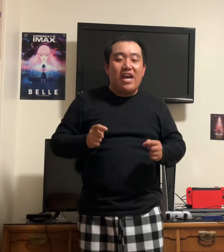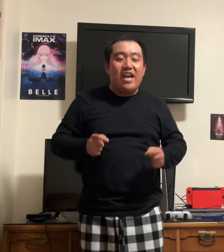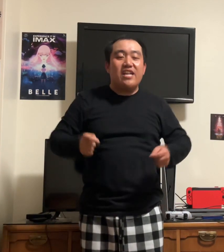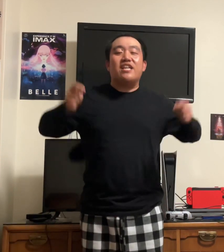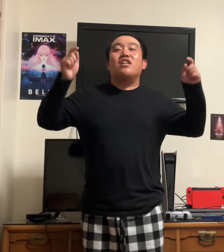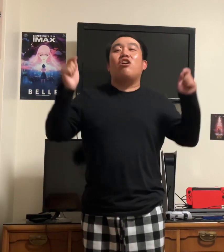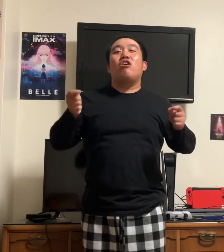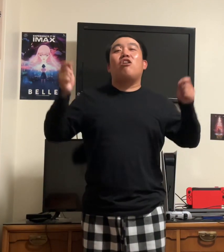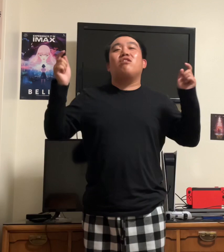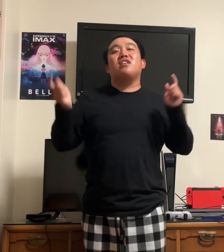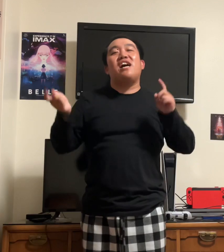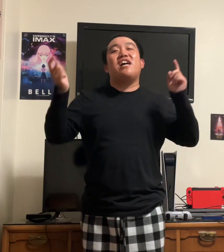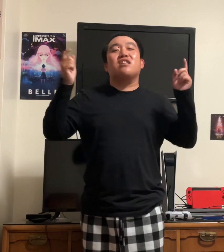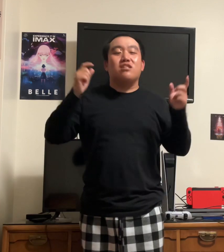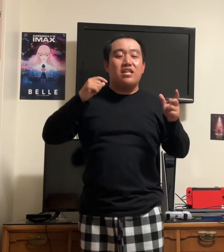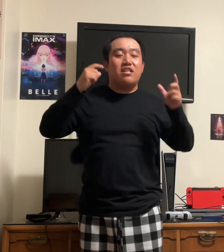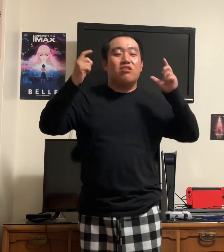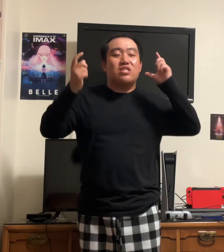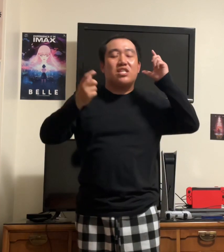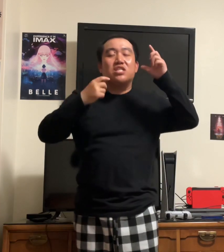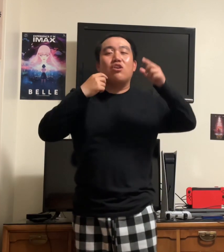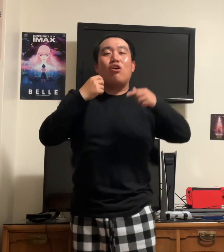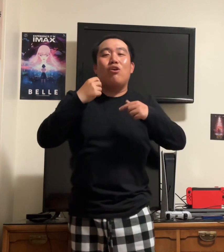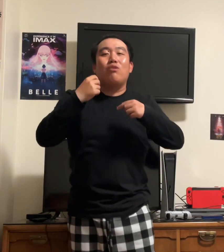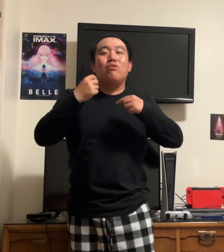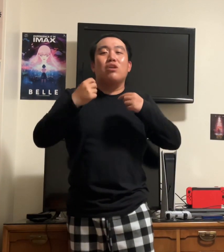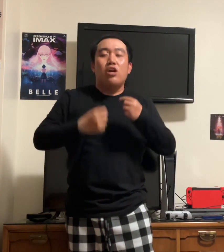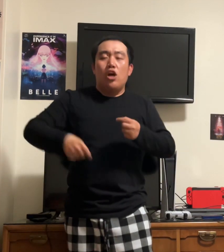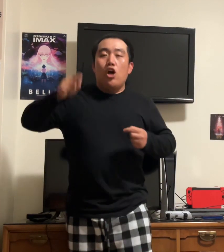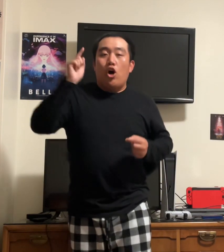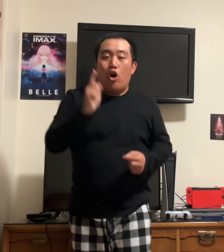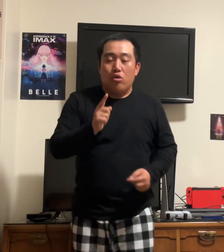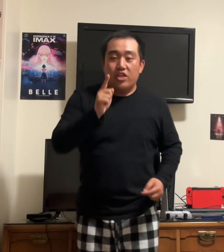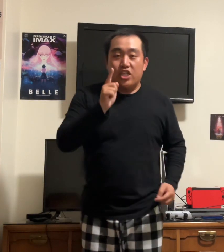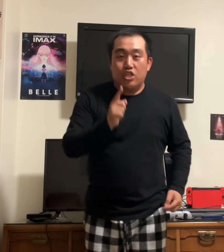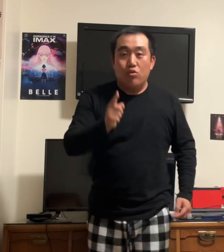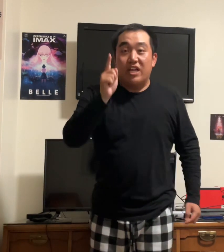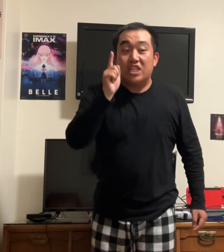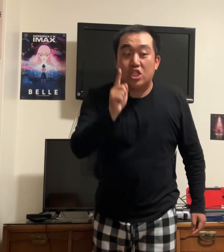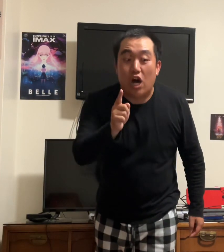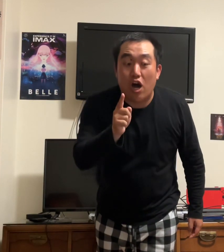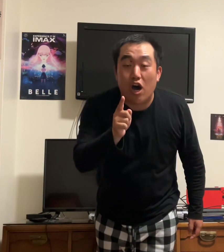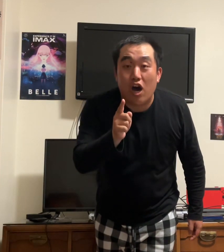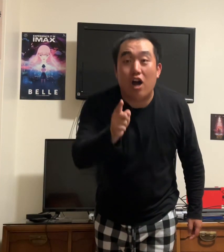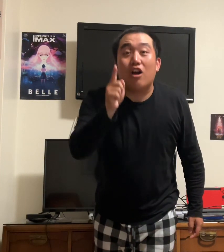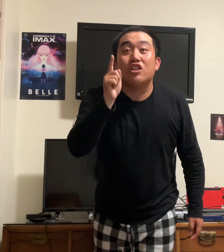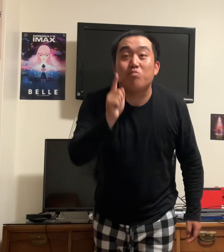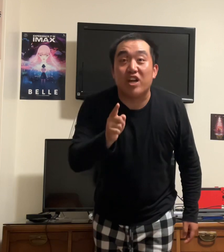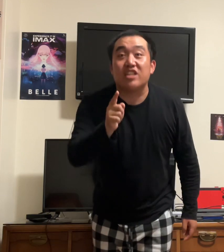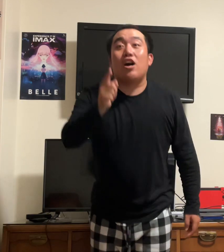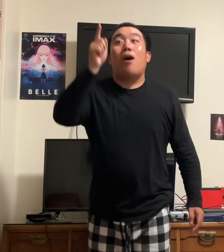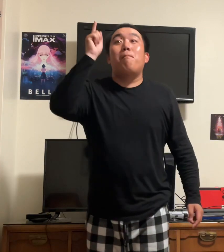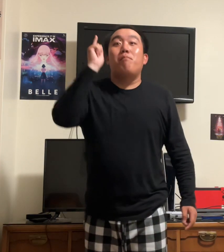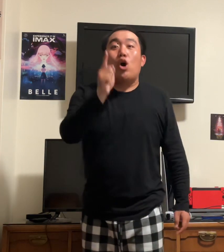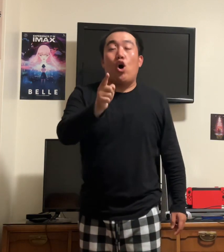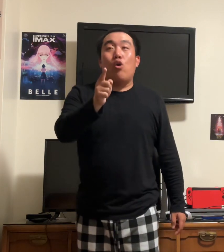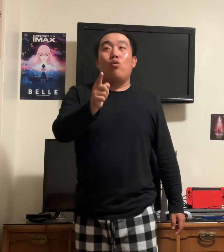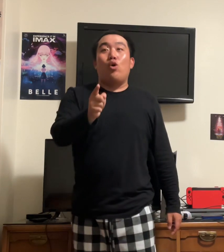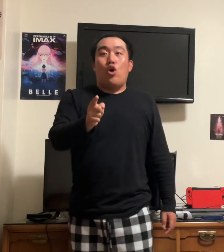paid. And all that glitters is gold. Only shooting stars break the